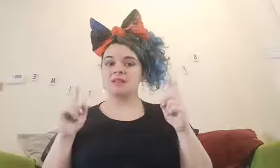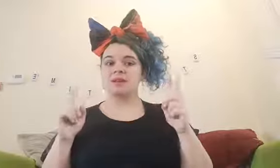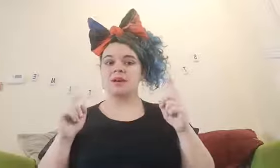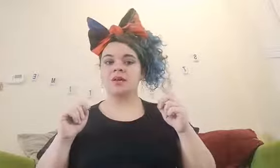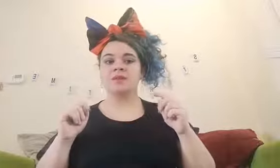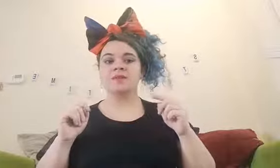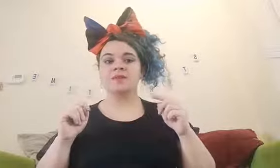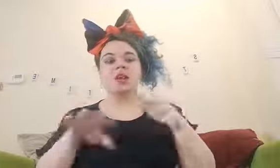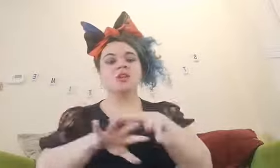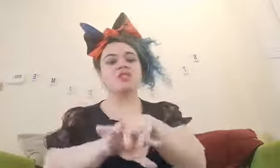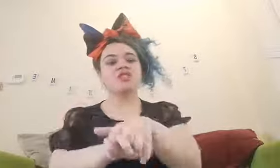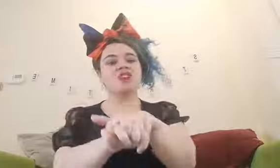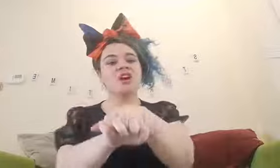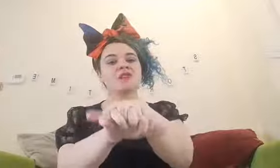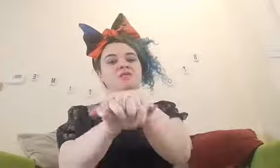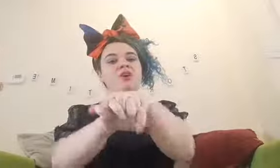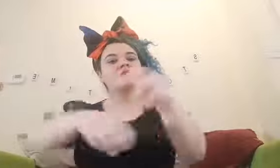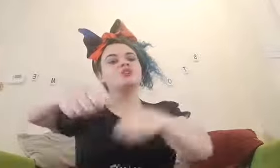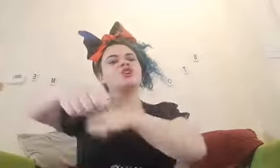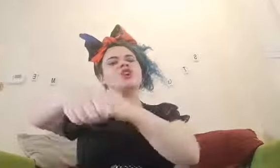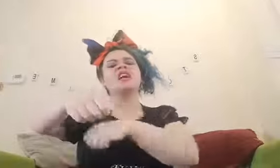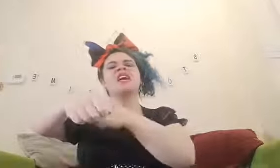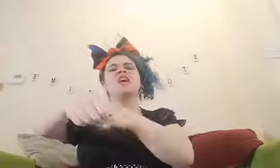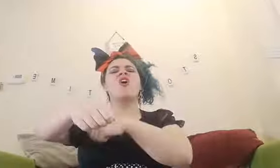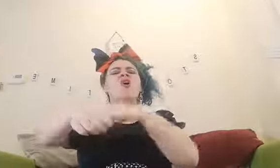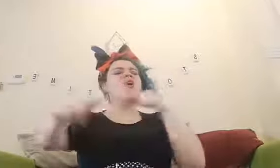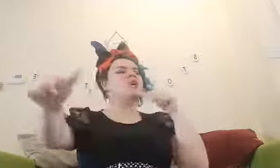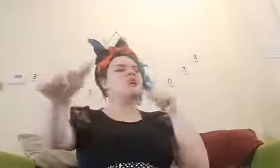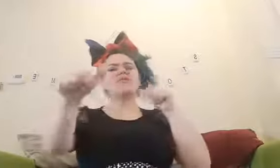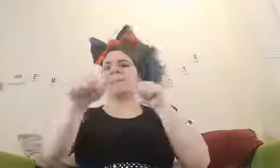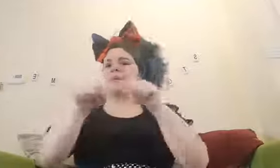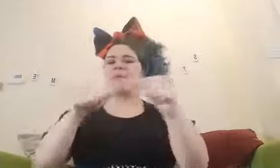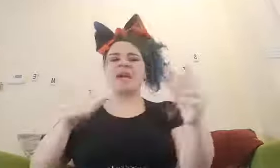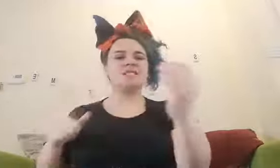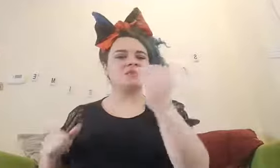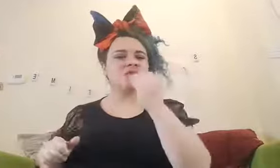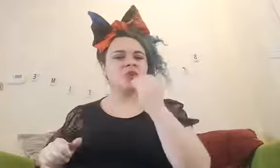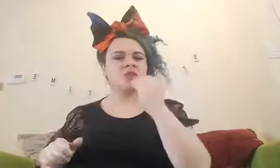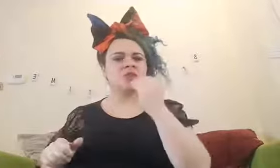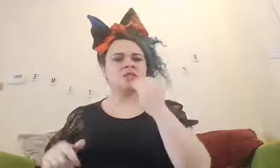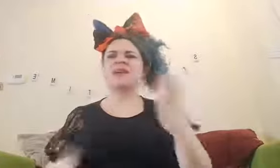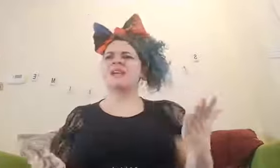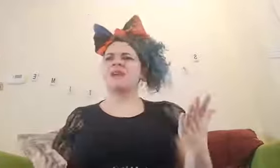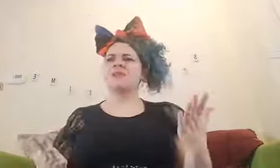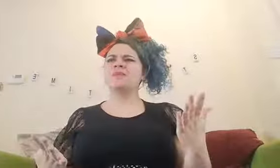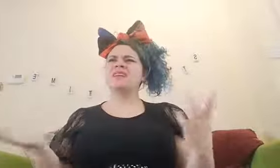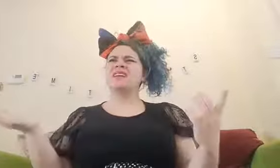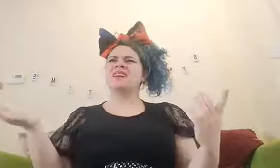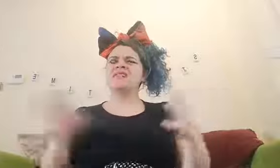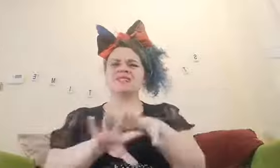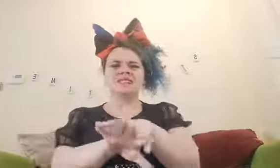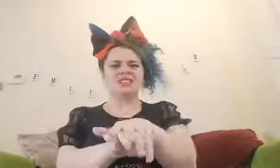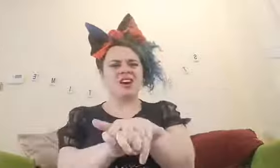So, Turtle got to cooking all of the best foods. Now,